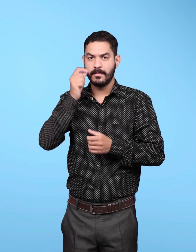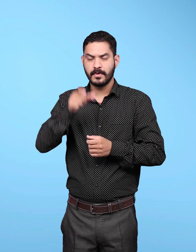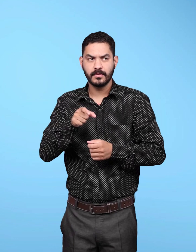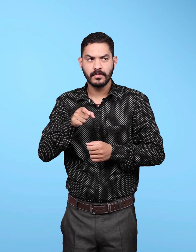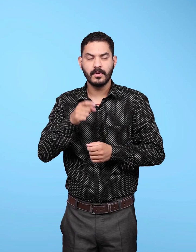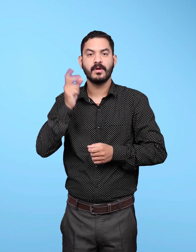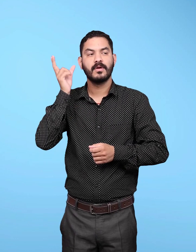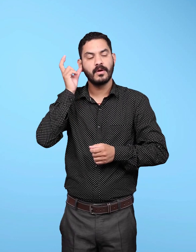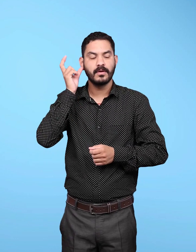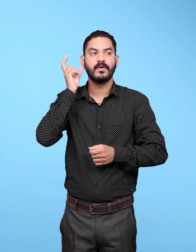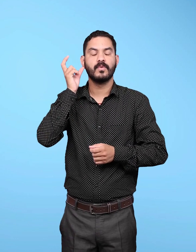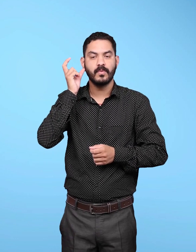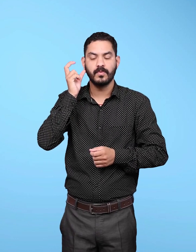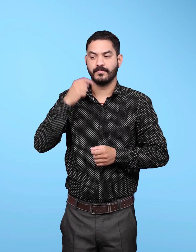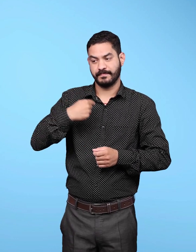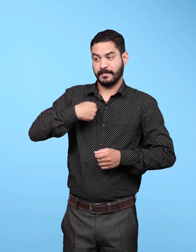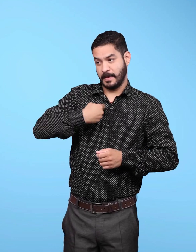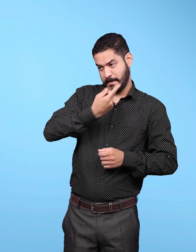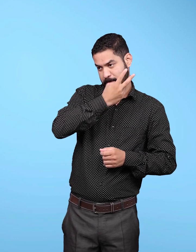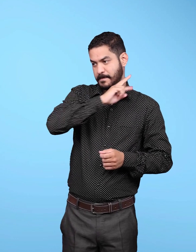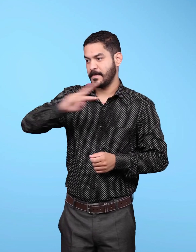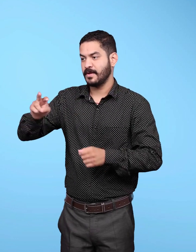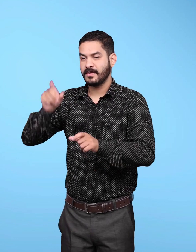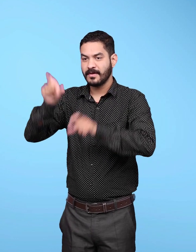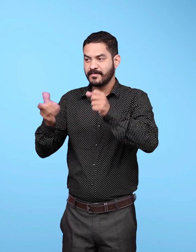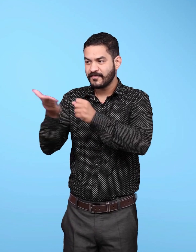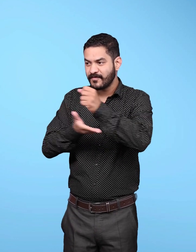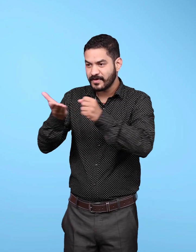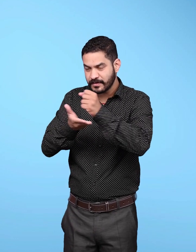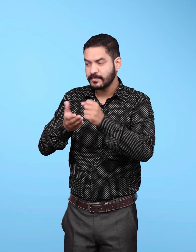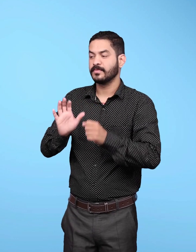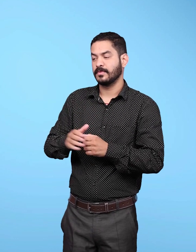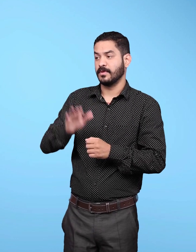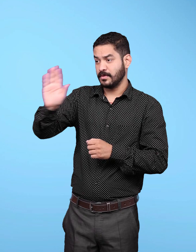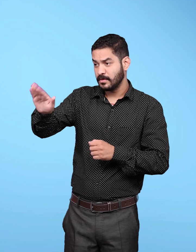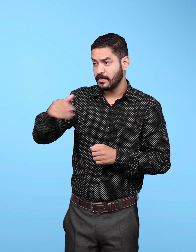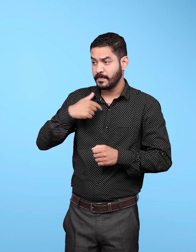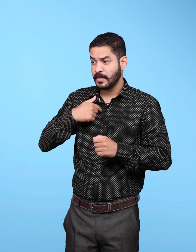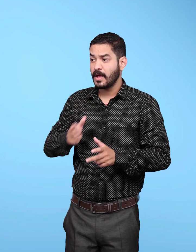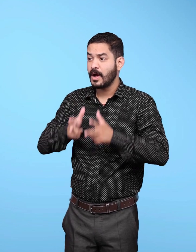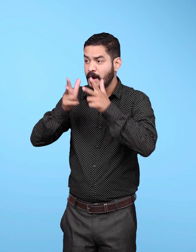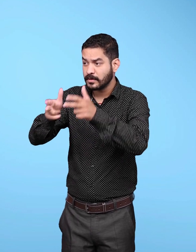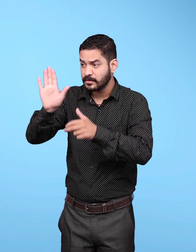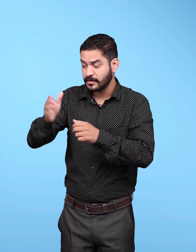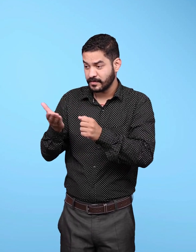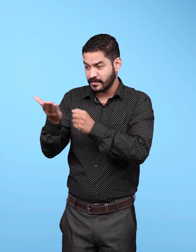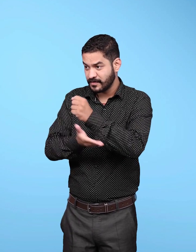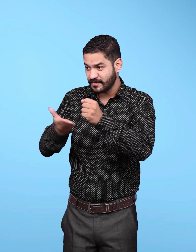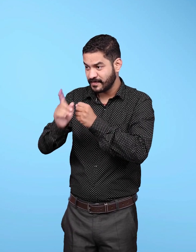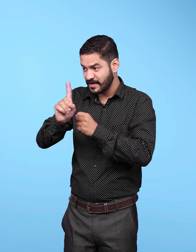Hearing this, our young man went back to the grass cutters. He said, "Please give me a bundle of